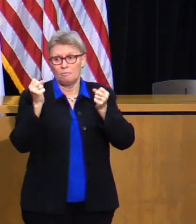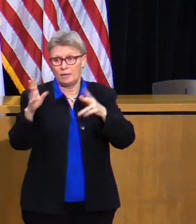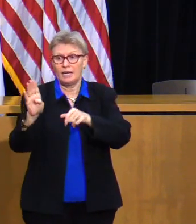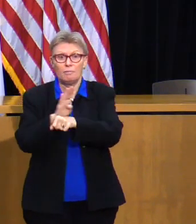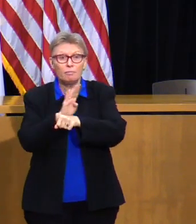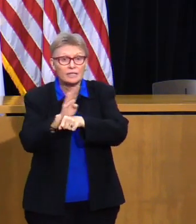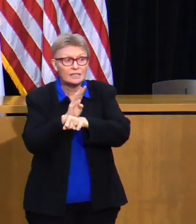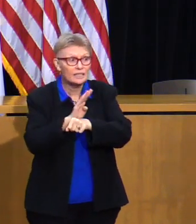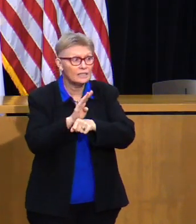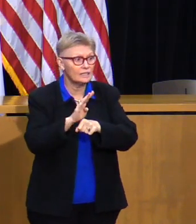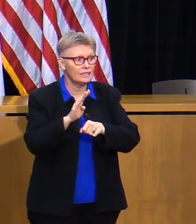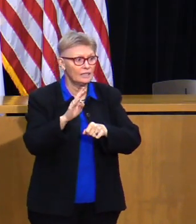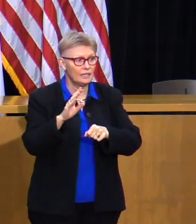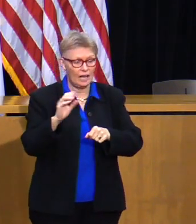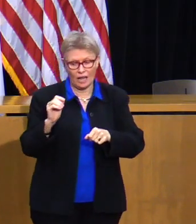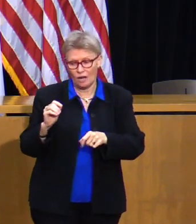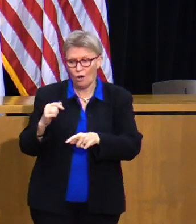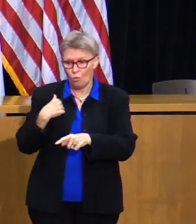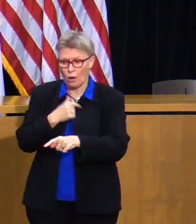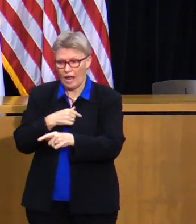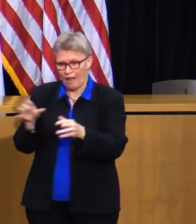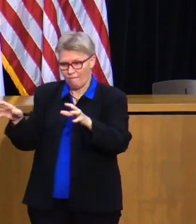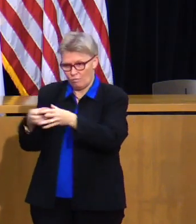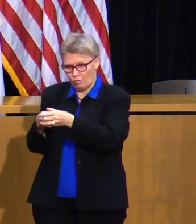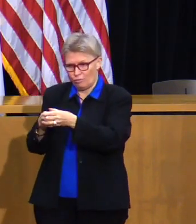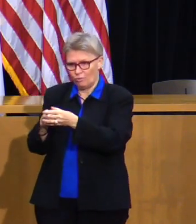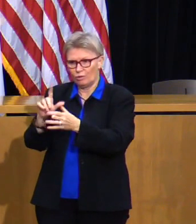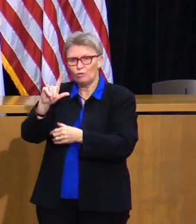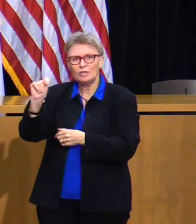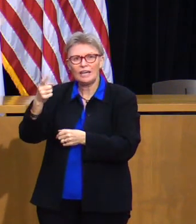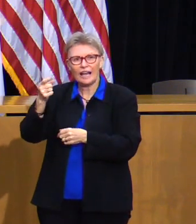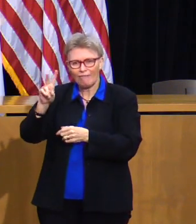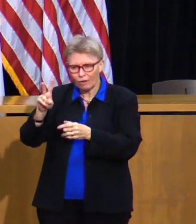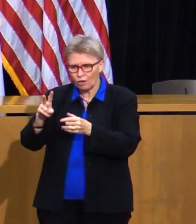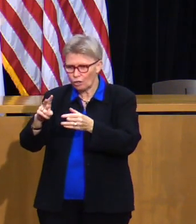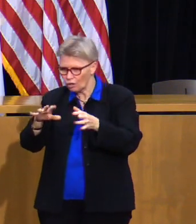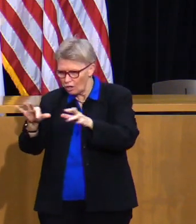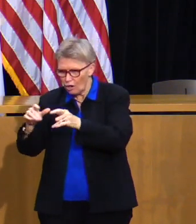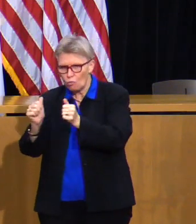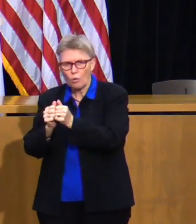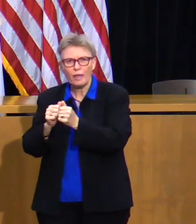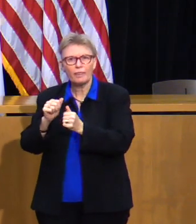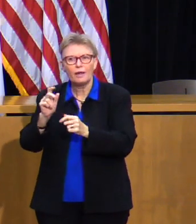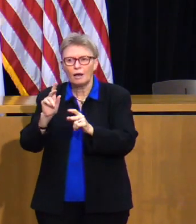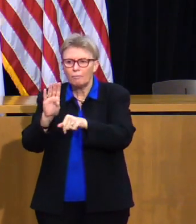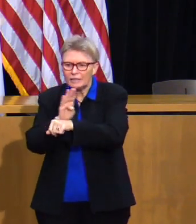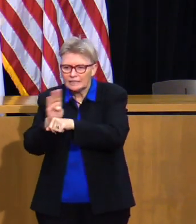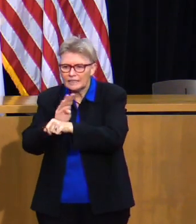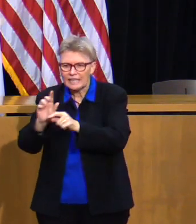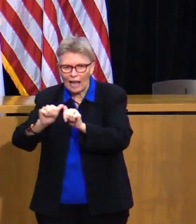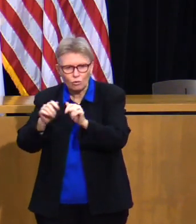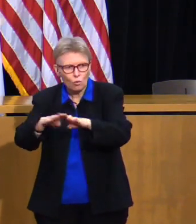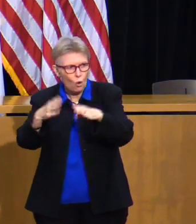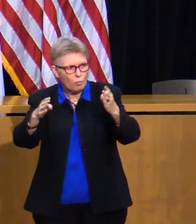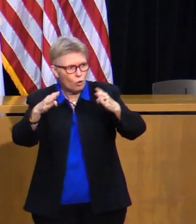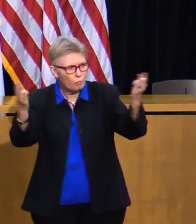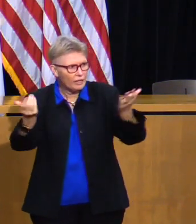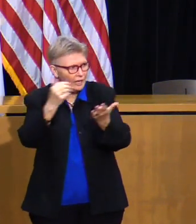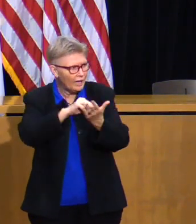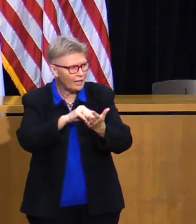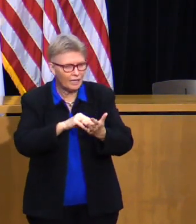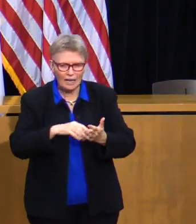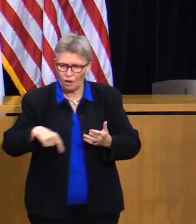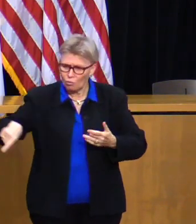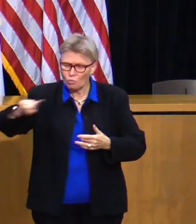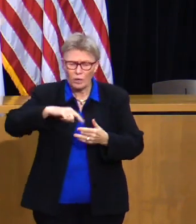from the Reopening Advisory Board that the Lieutenant Governor chaired, has made enormous strides in coming up with